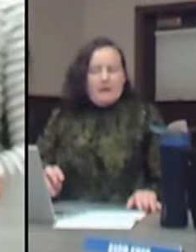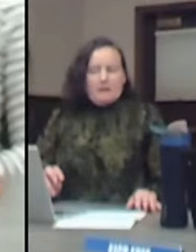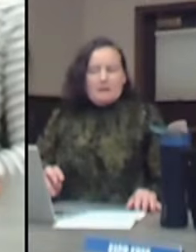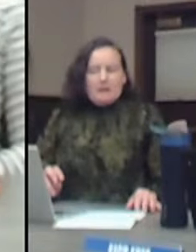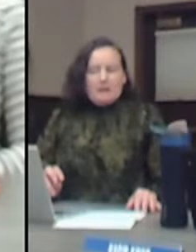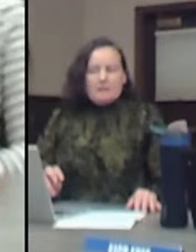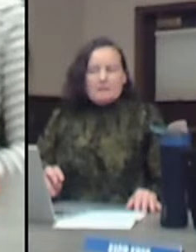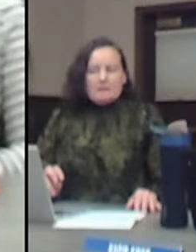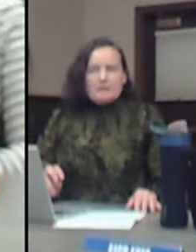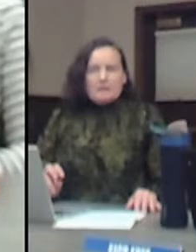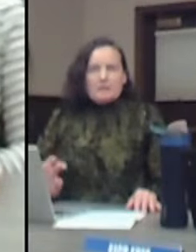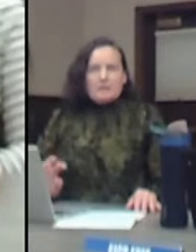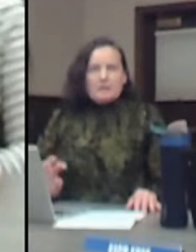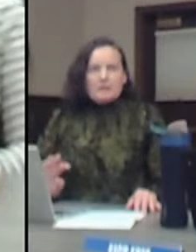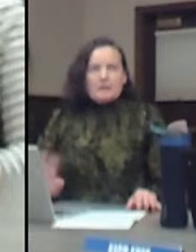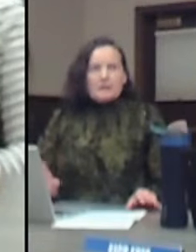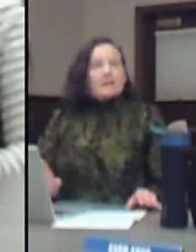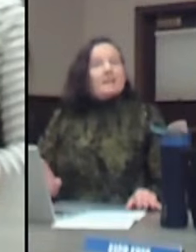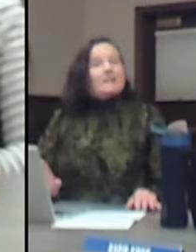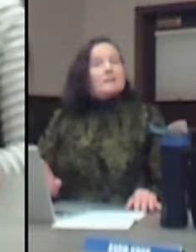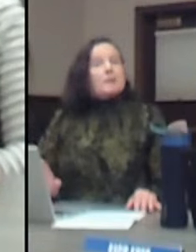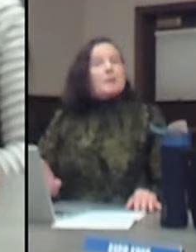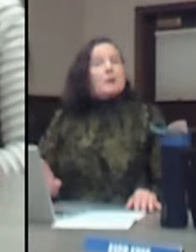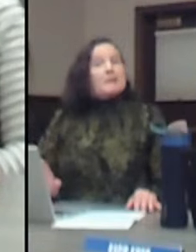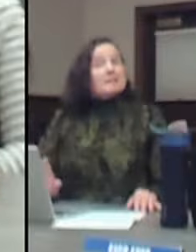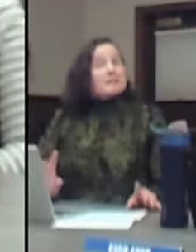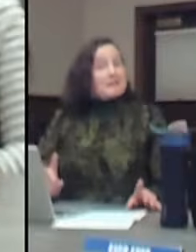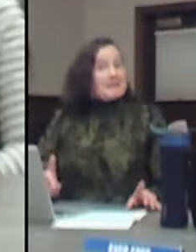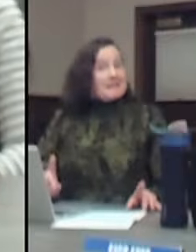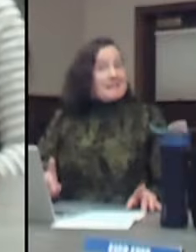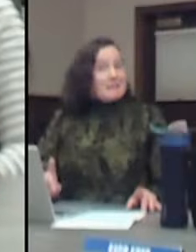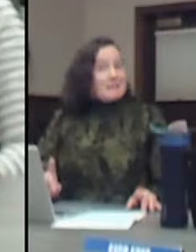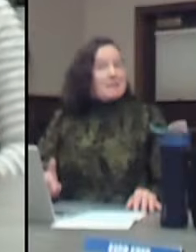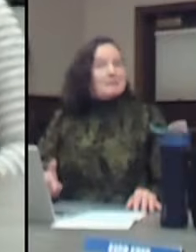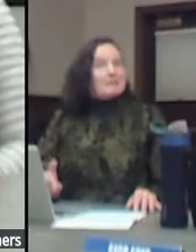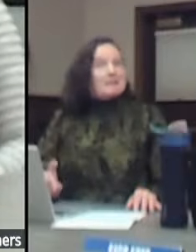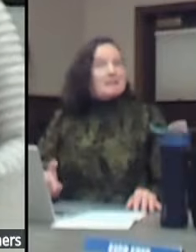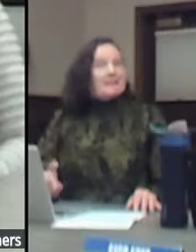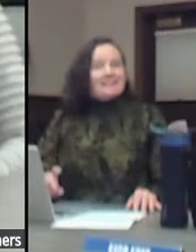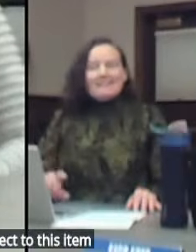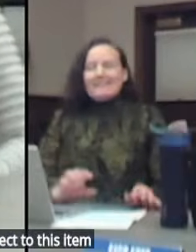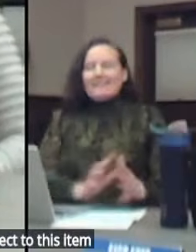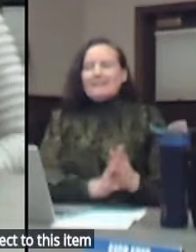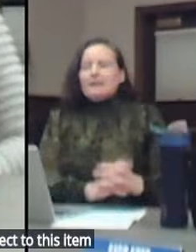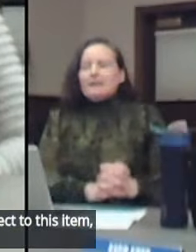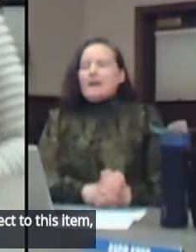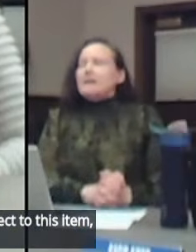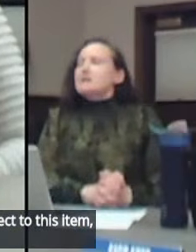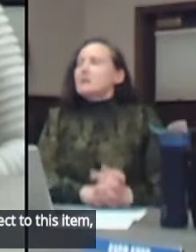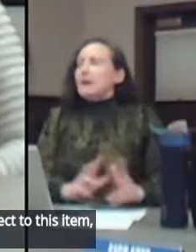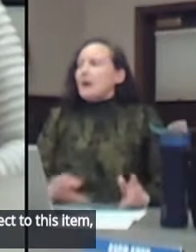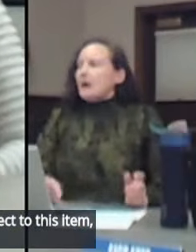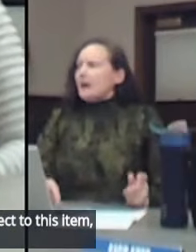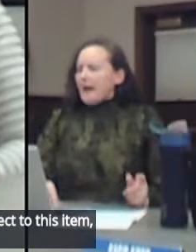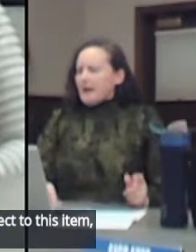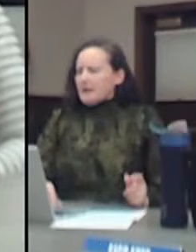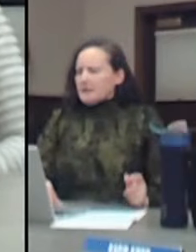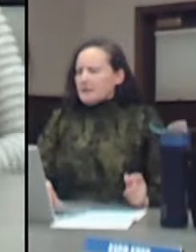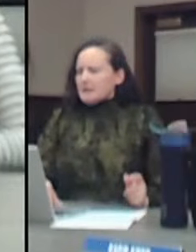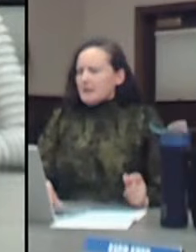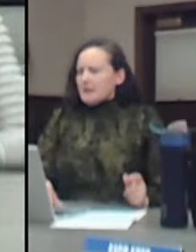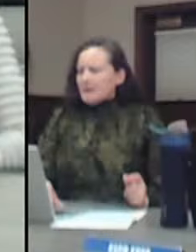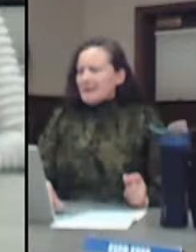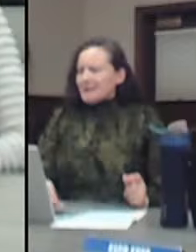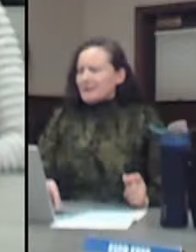it. Okay, so unless there's anything else from our partners in respect to this item, I'm gonna move us on. Okay, so we are